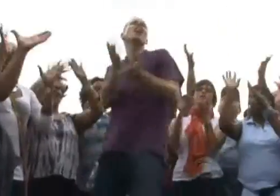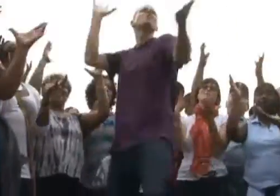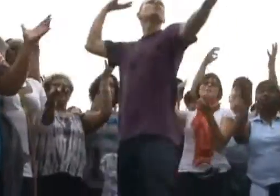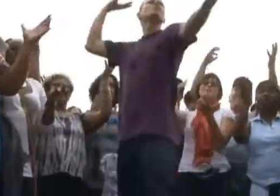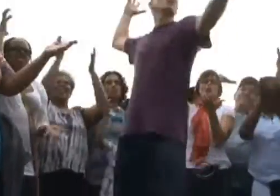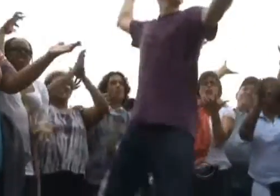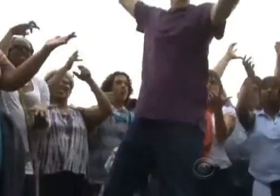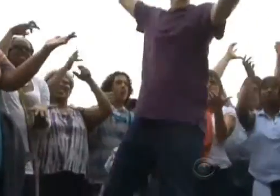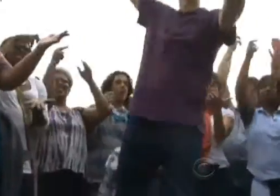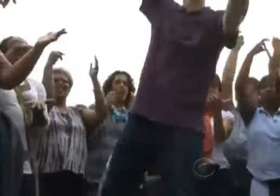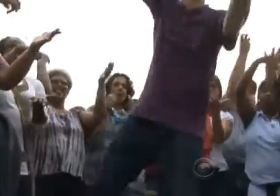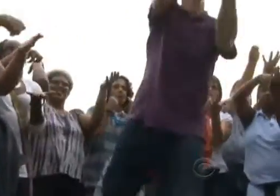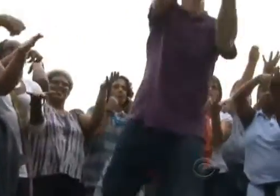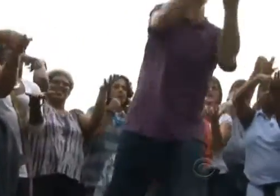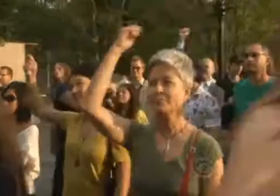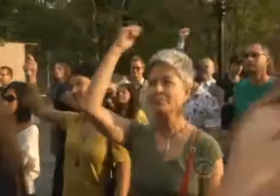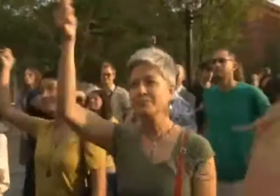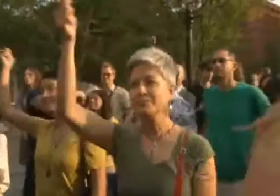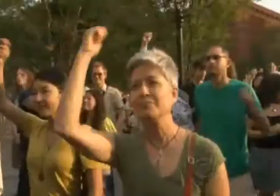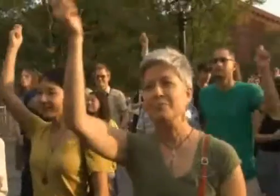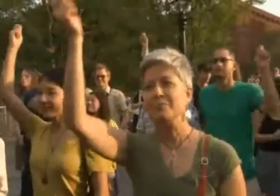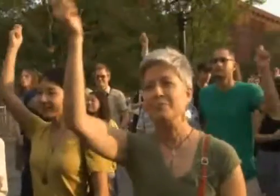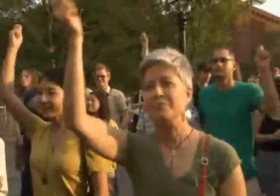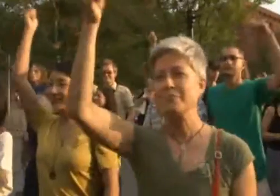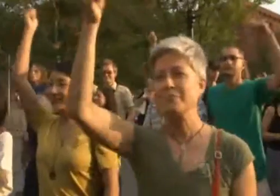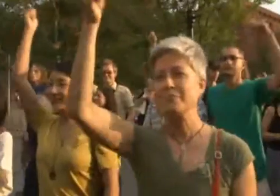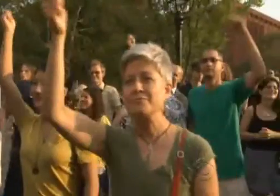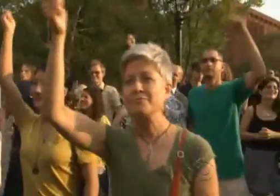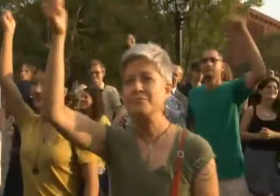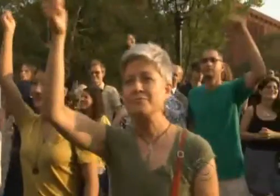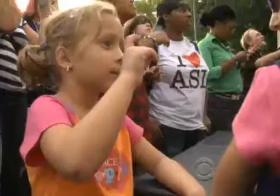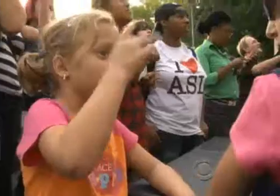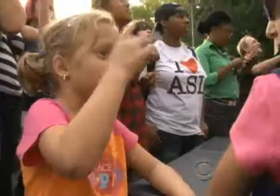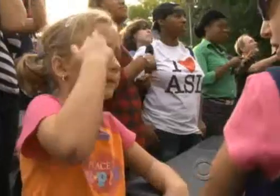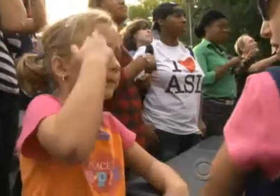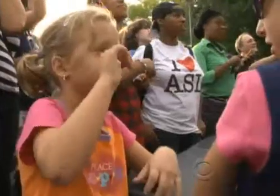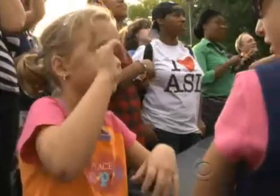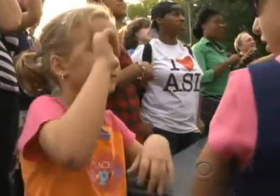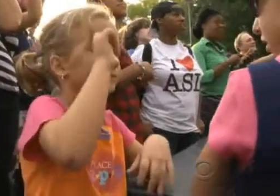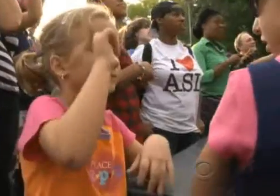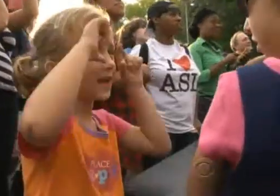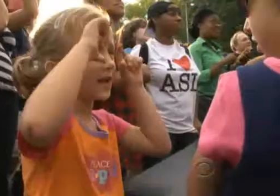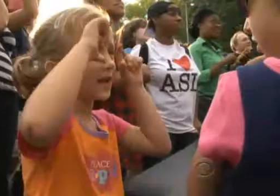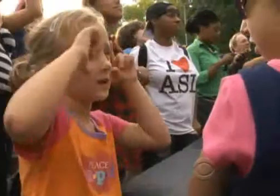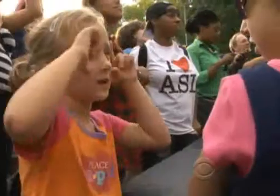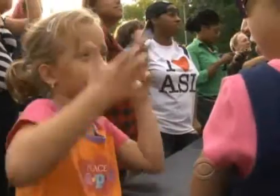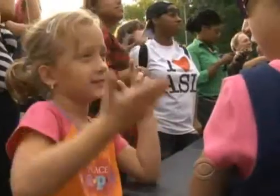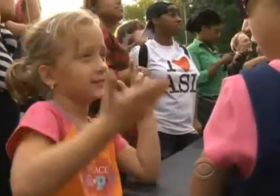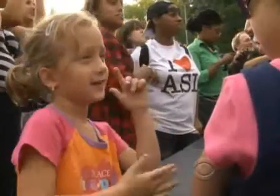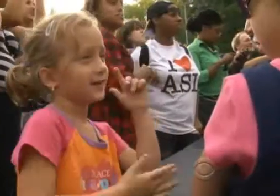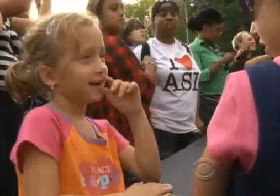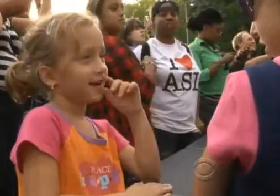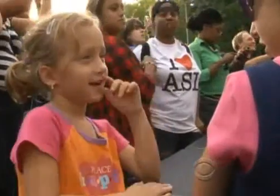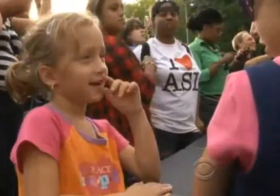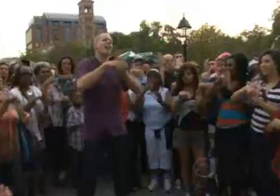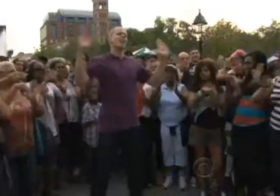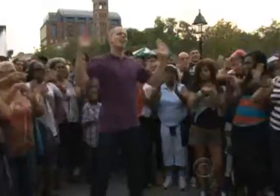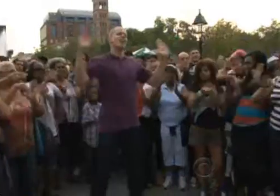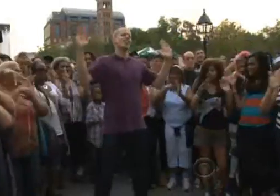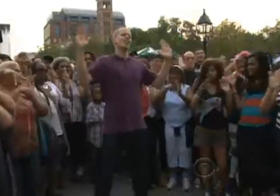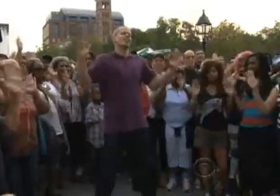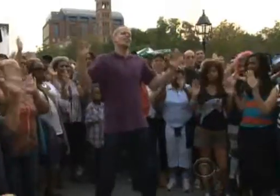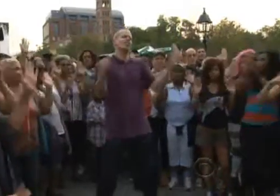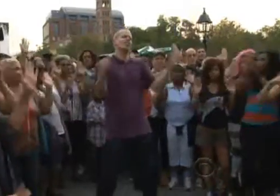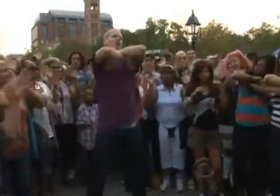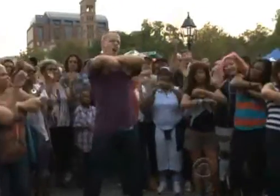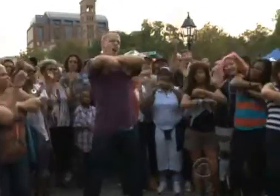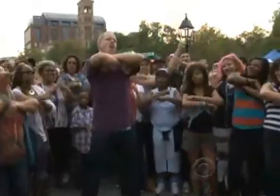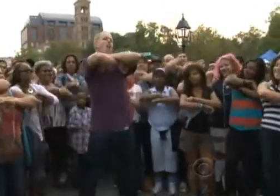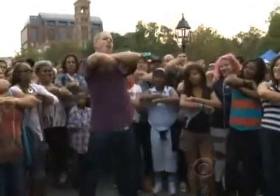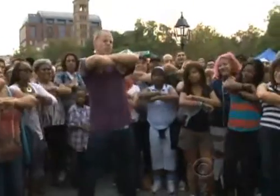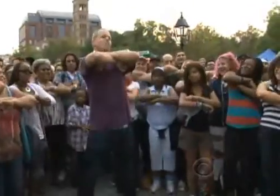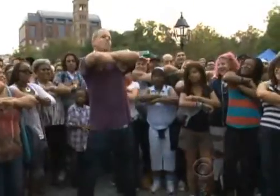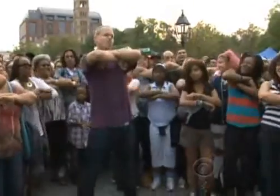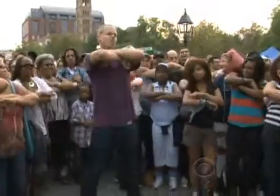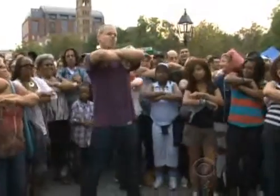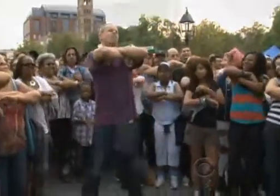Signmark recently performed in New York City as part of International Deaf Awareness Week during his U.S. tour. But he hasn't always been interested in rap.